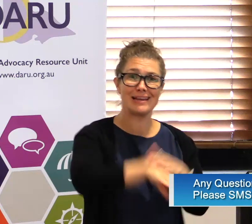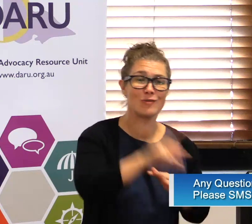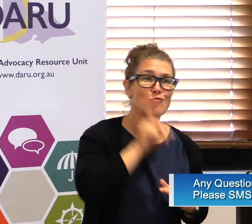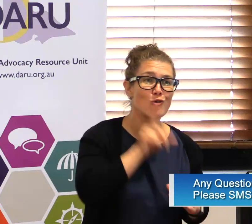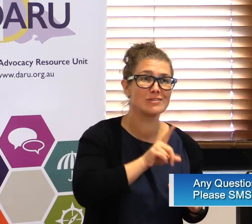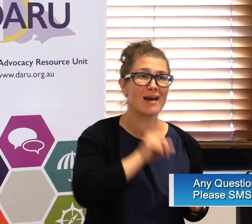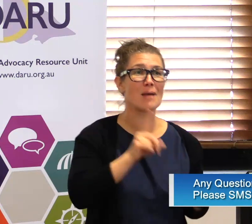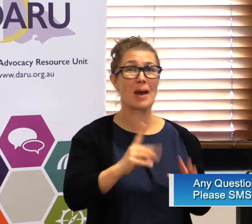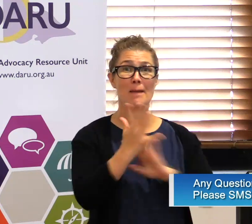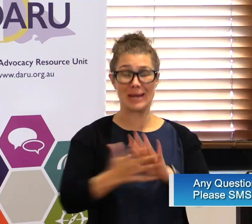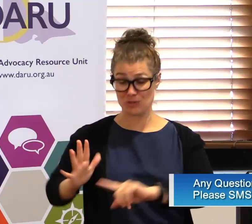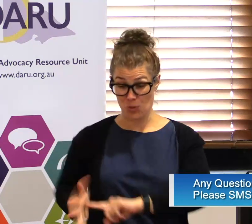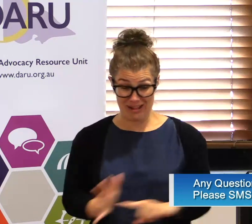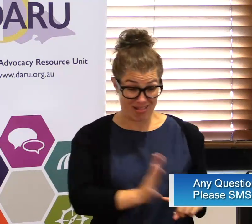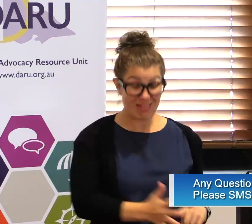comments.